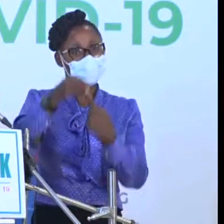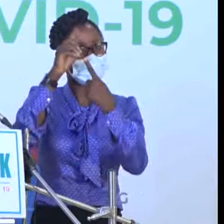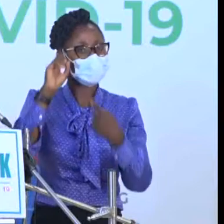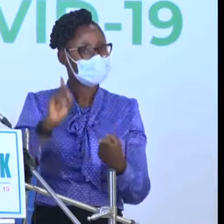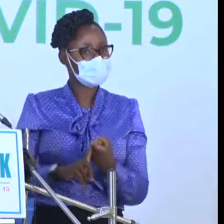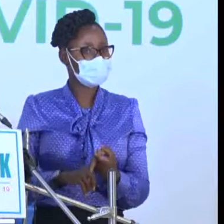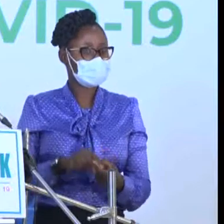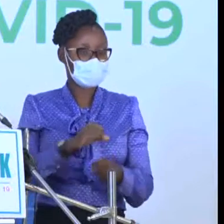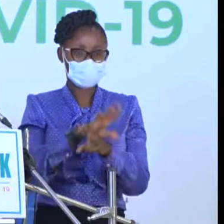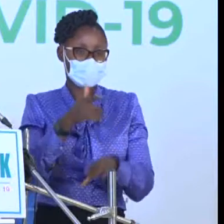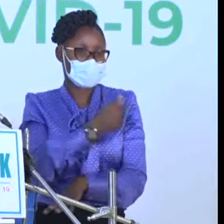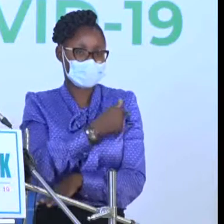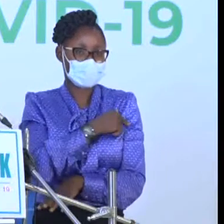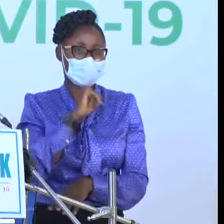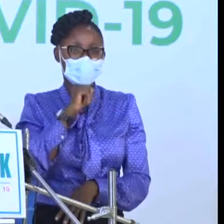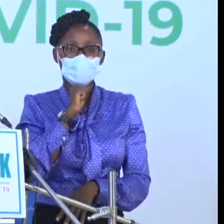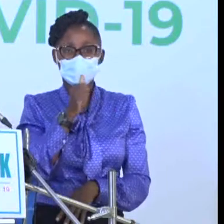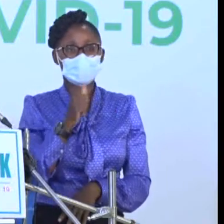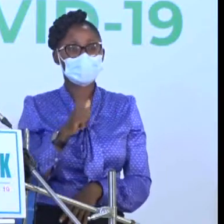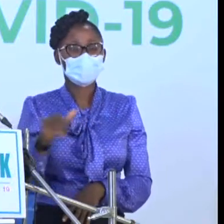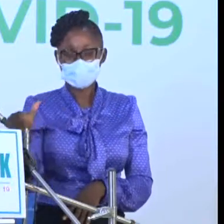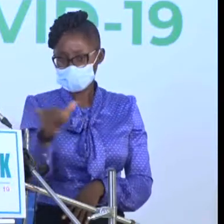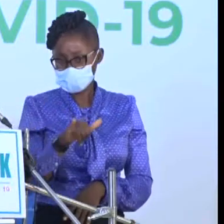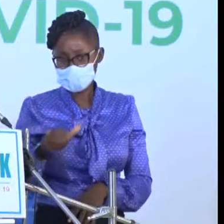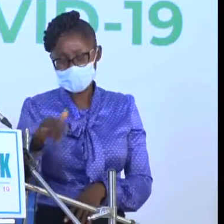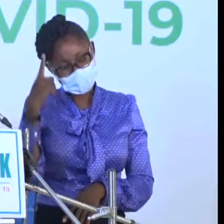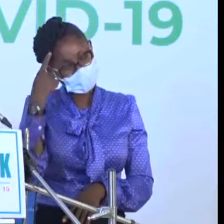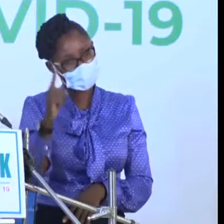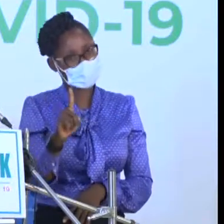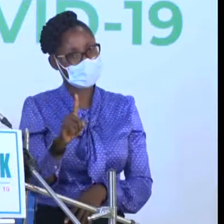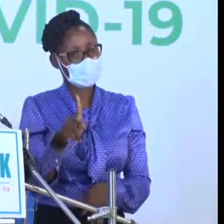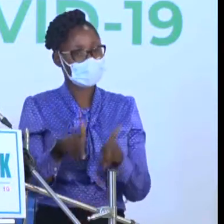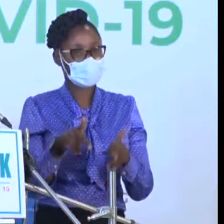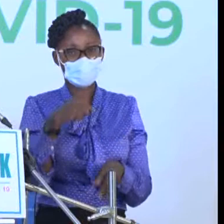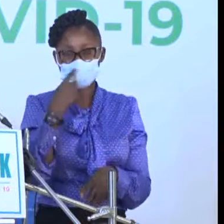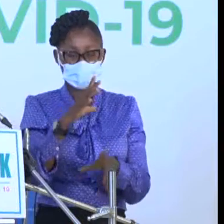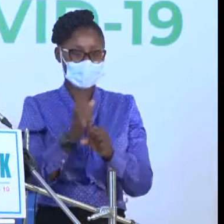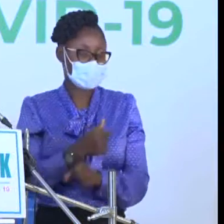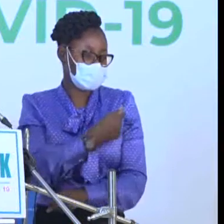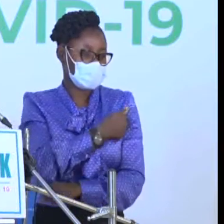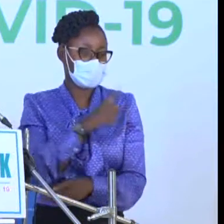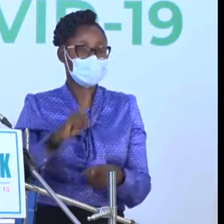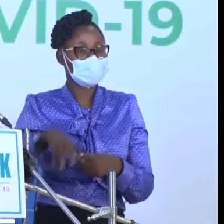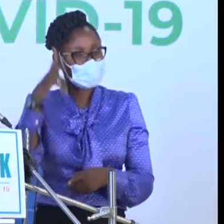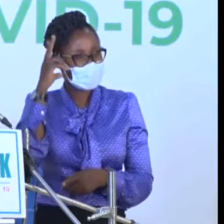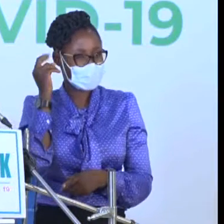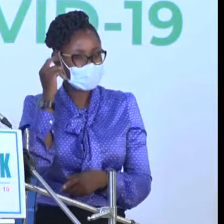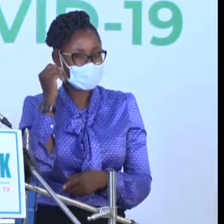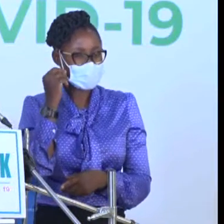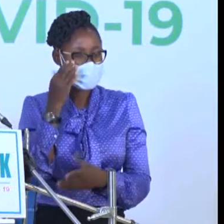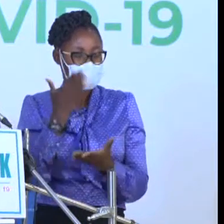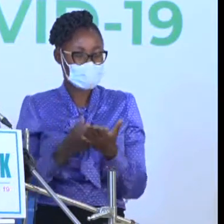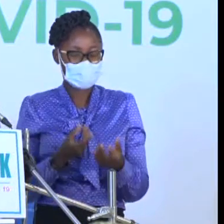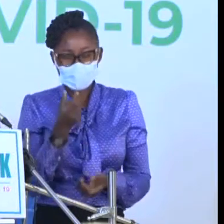vaccines, and it is not uncommon for people who take the vaccine to experience